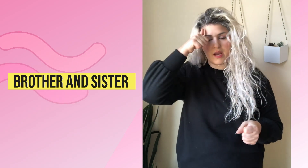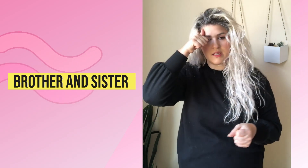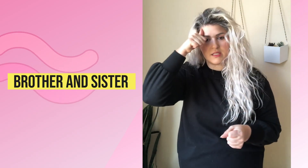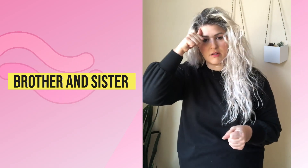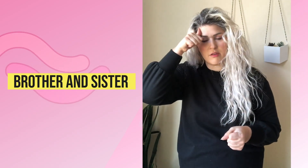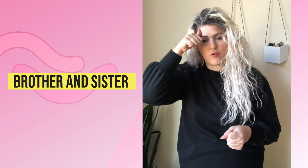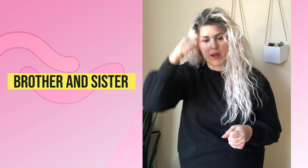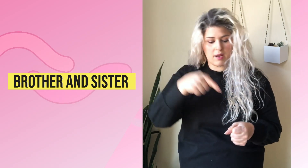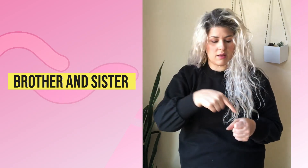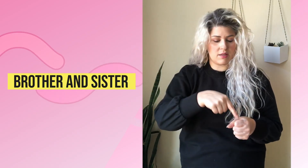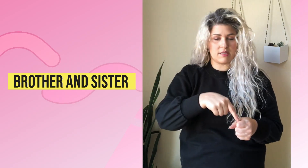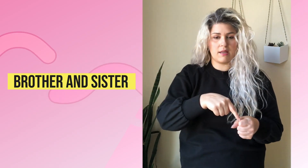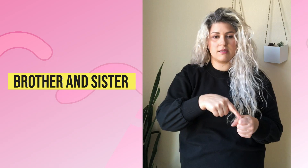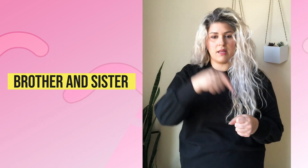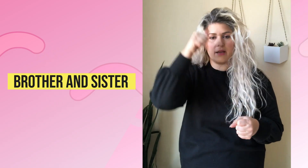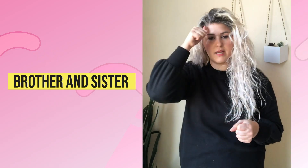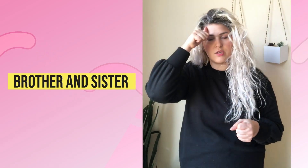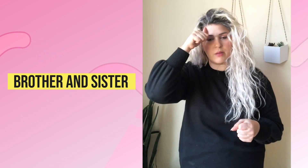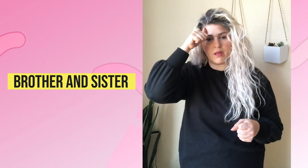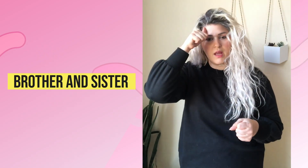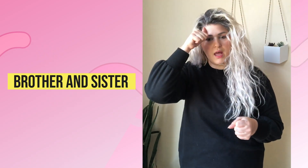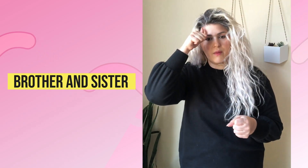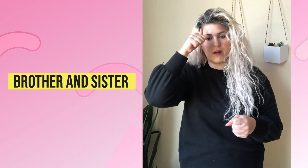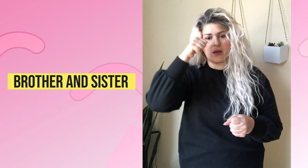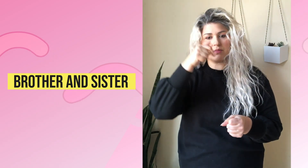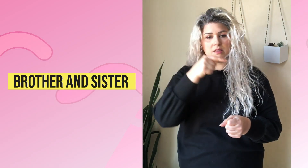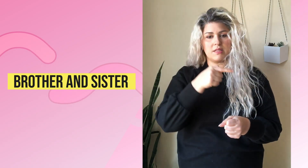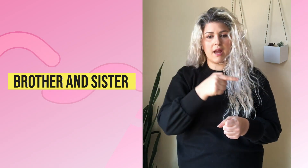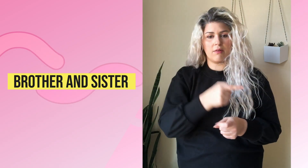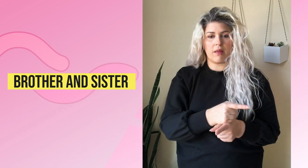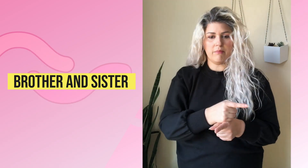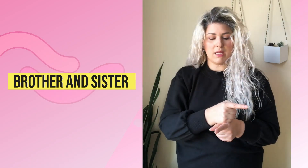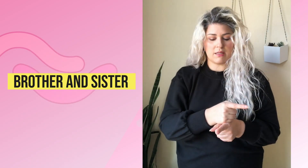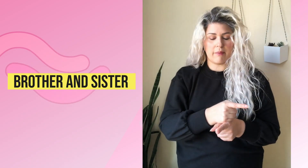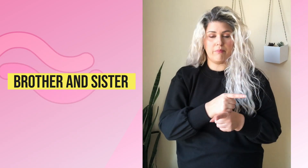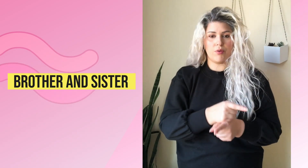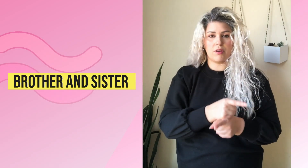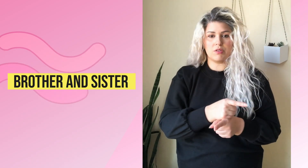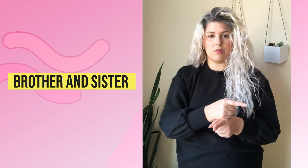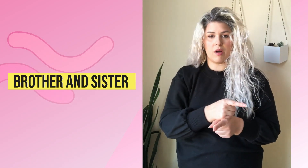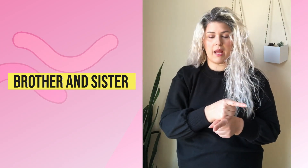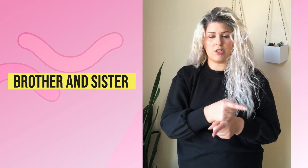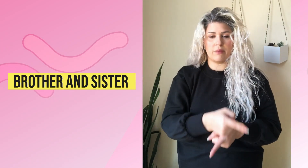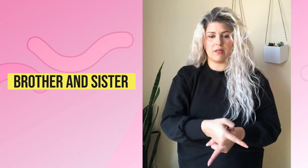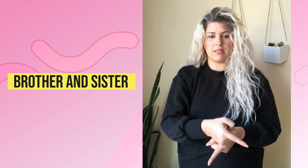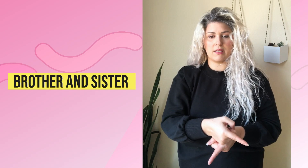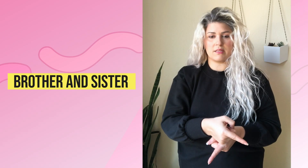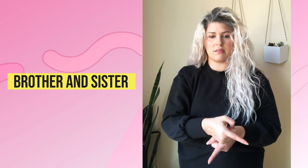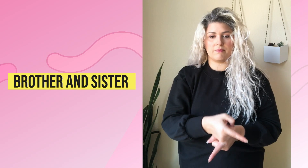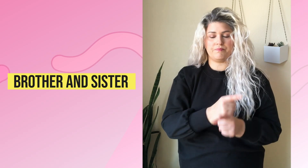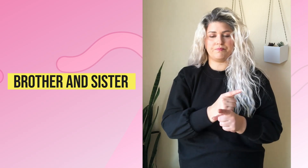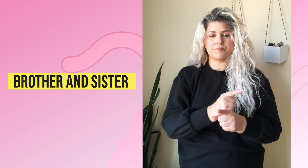when your hand is here at the forehead, this hand is in the S hand shape. And then when it comes down, they meet, they both go into the 1 hand shape, and